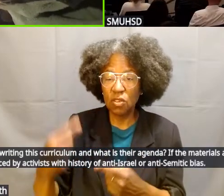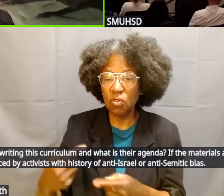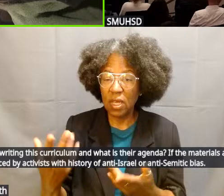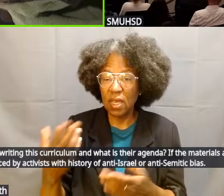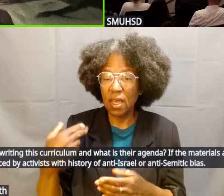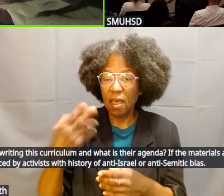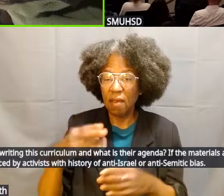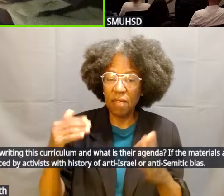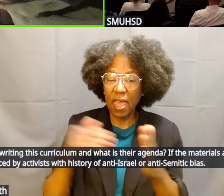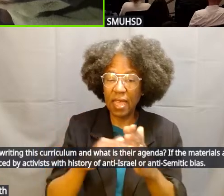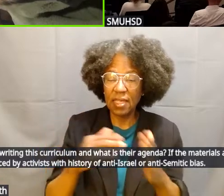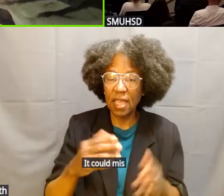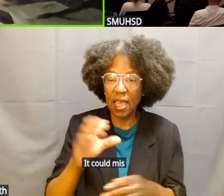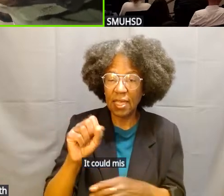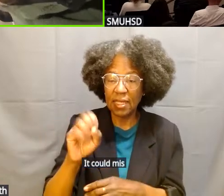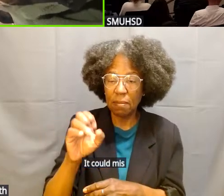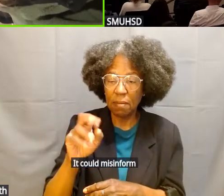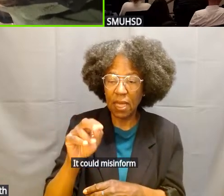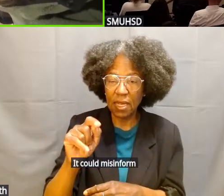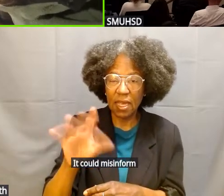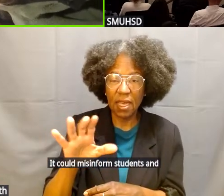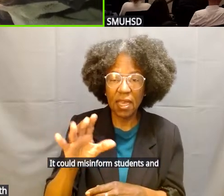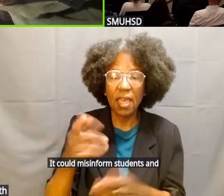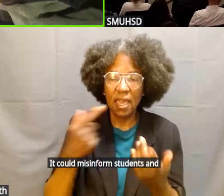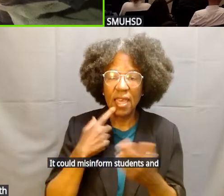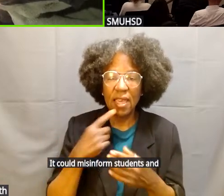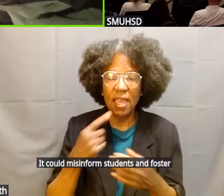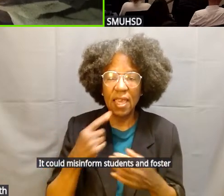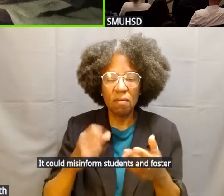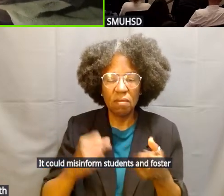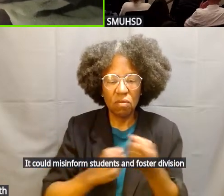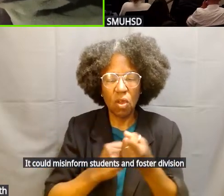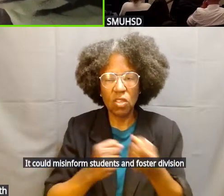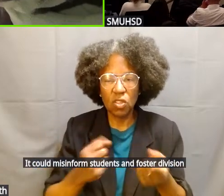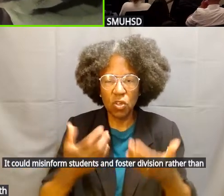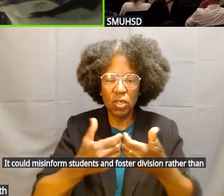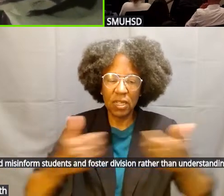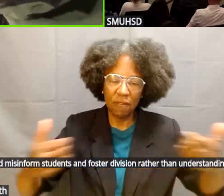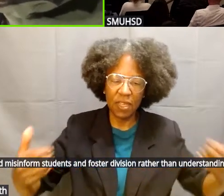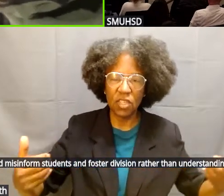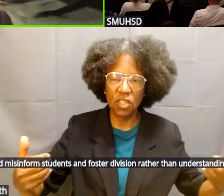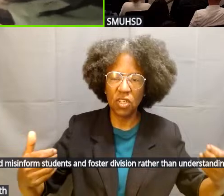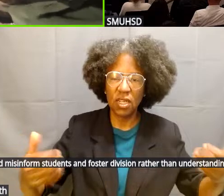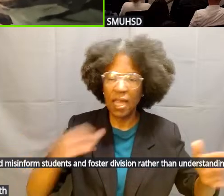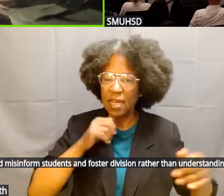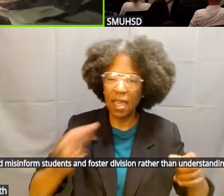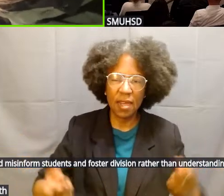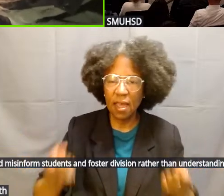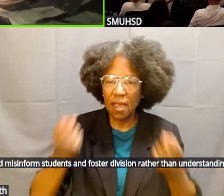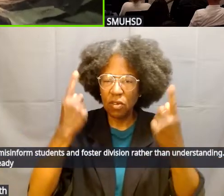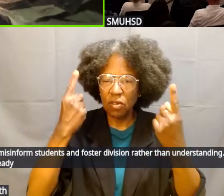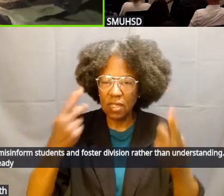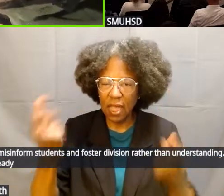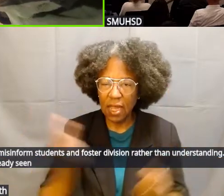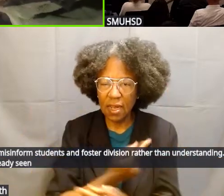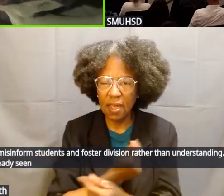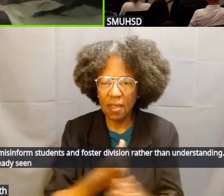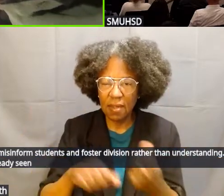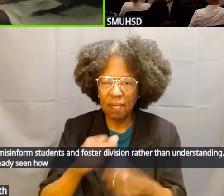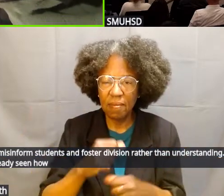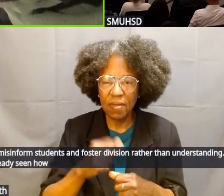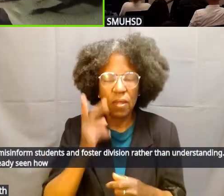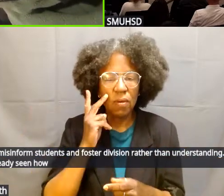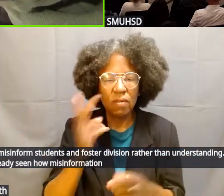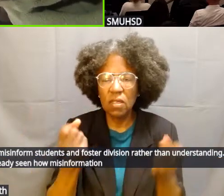could misinform students and foster division rather than understanding. We have already seen how misinformation